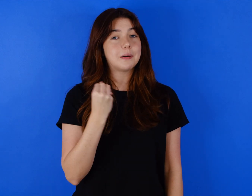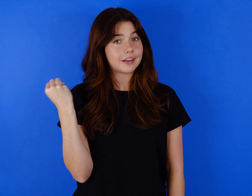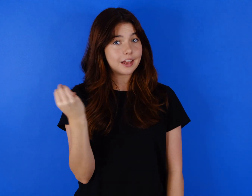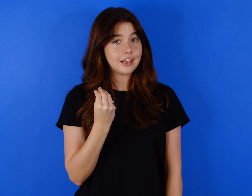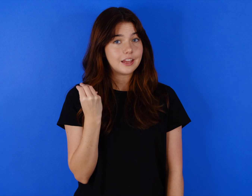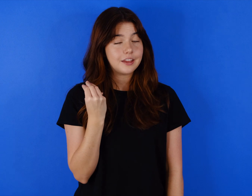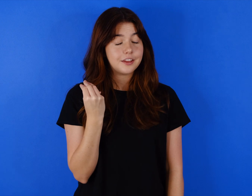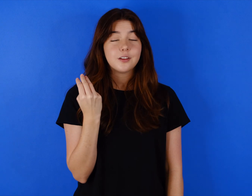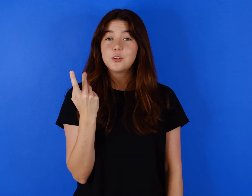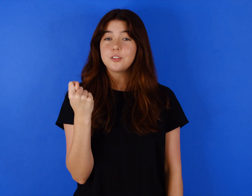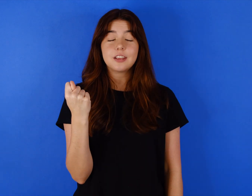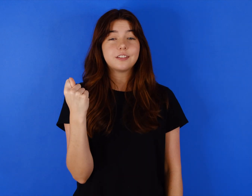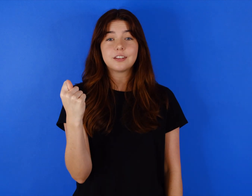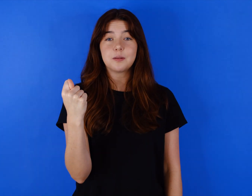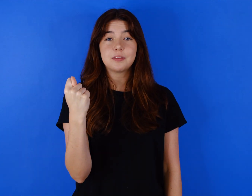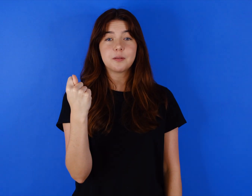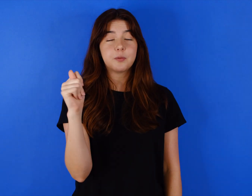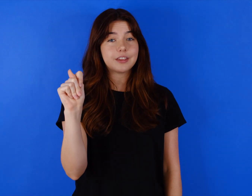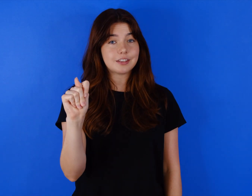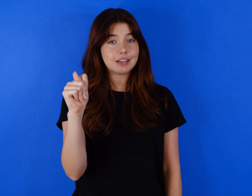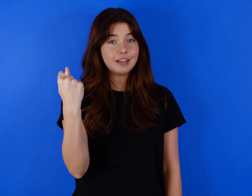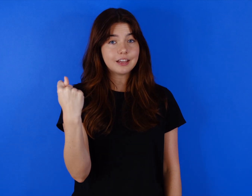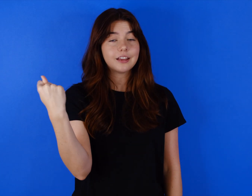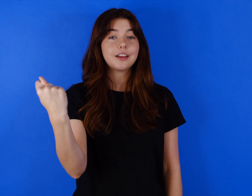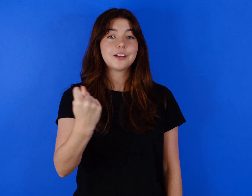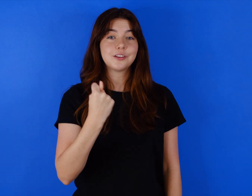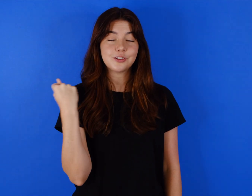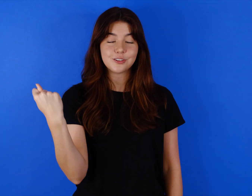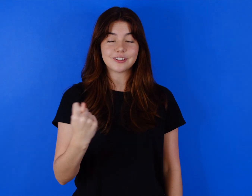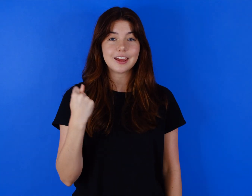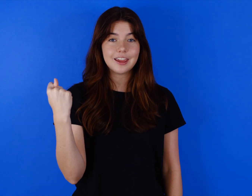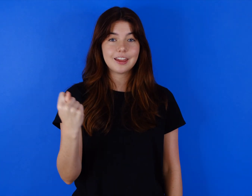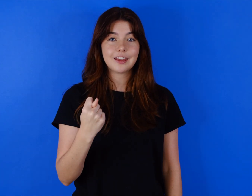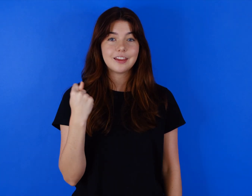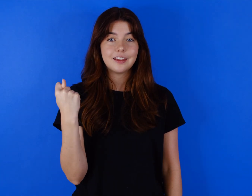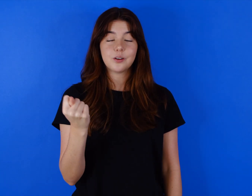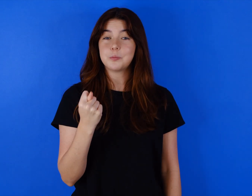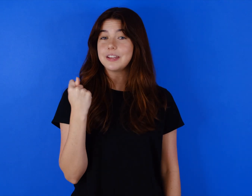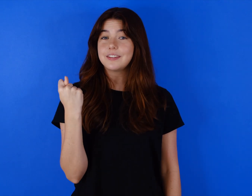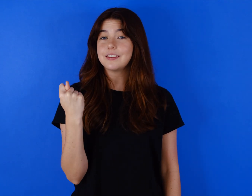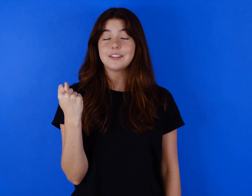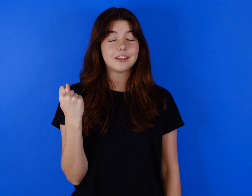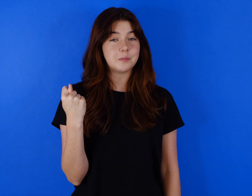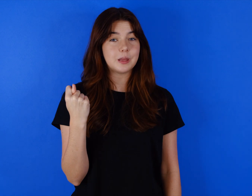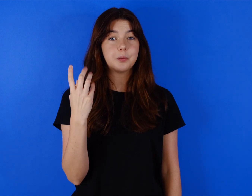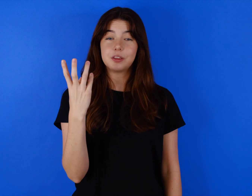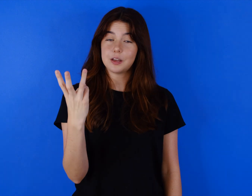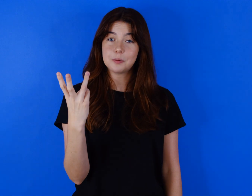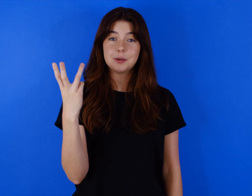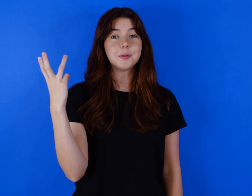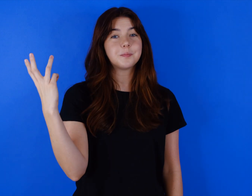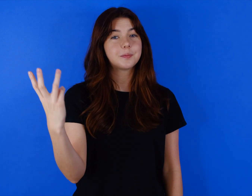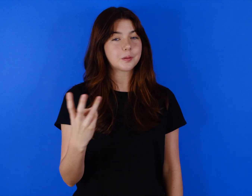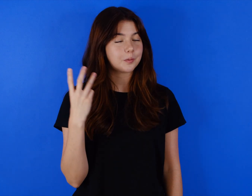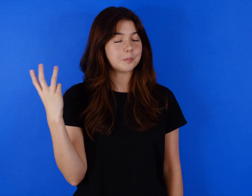Monday. Tuesday's the same thing with a T, Tuesday. Wednesday's the same thing with a W,